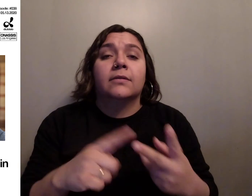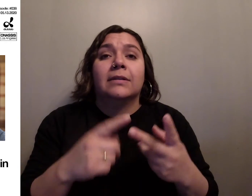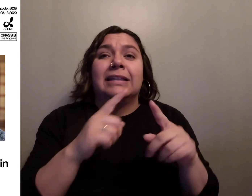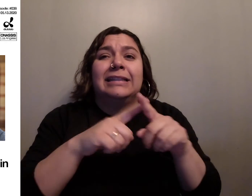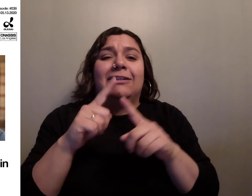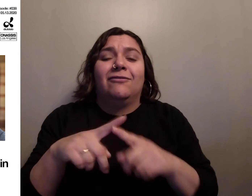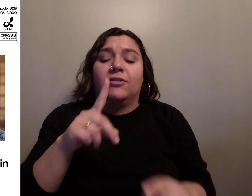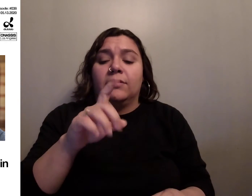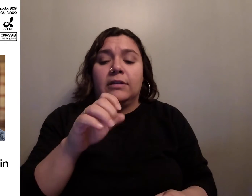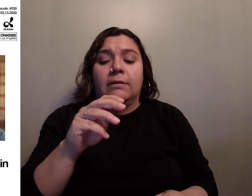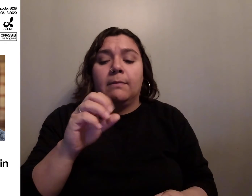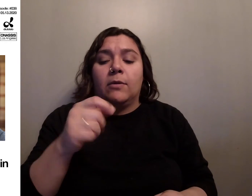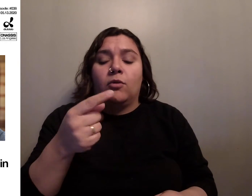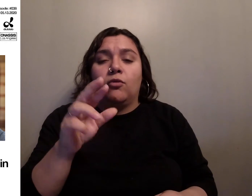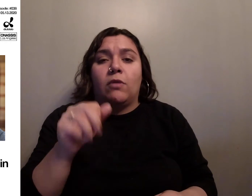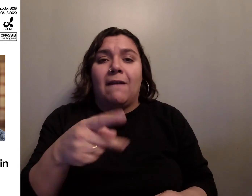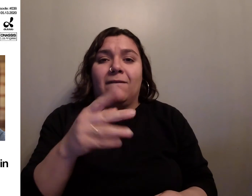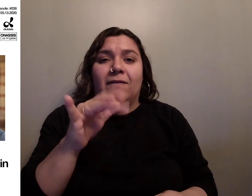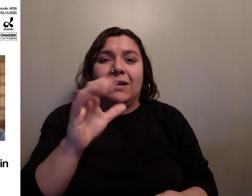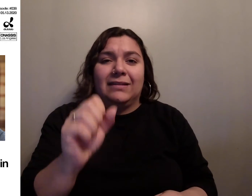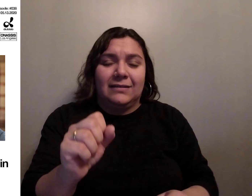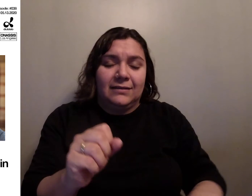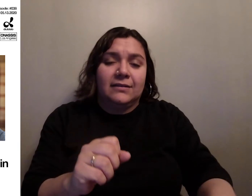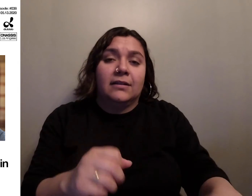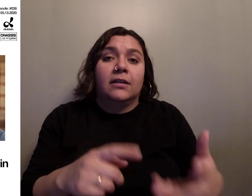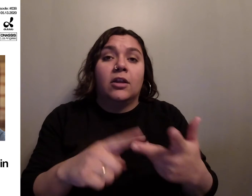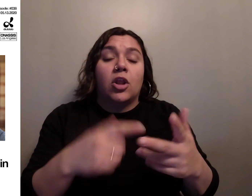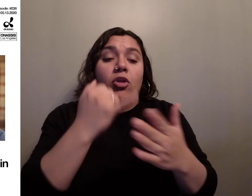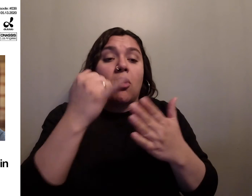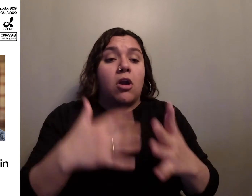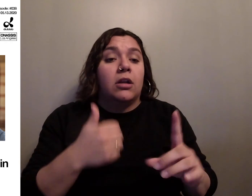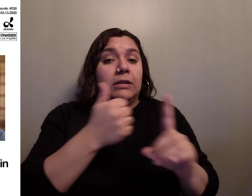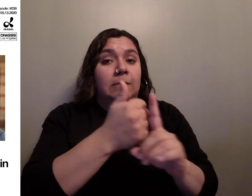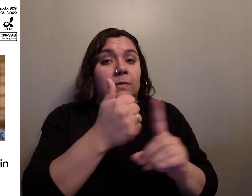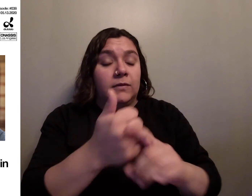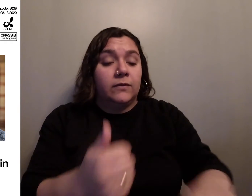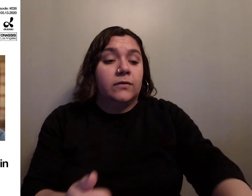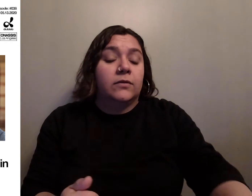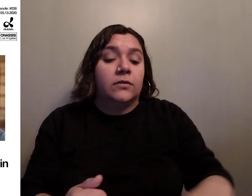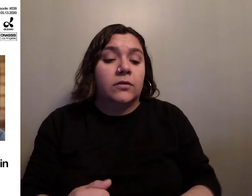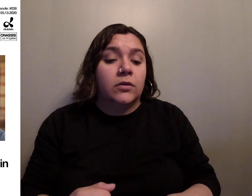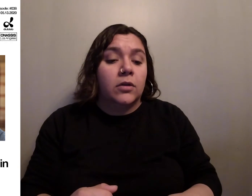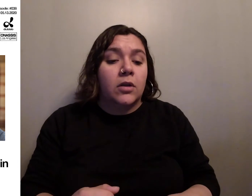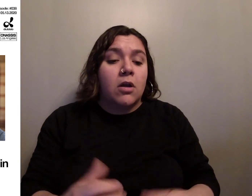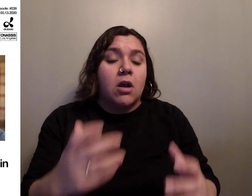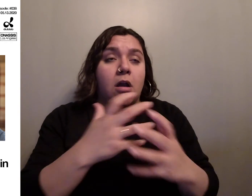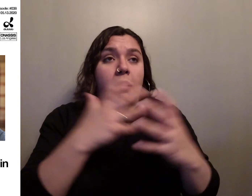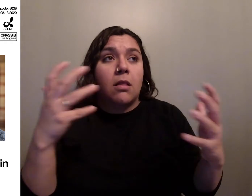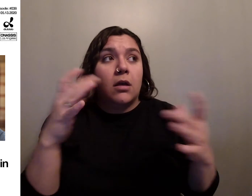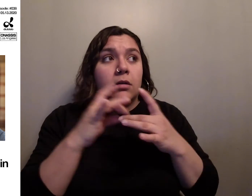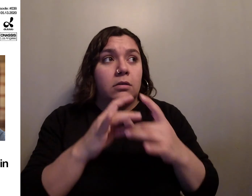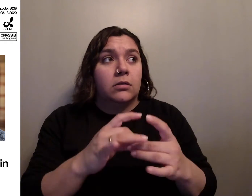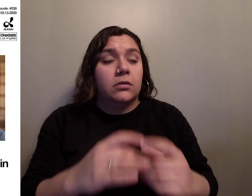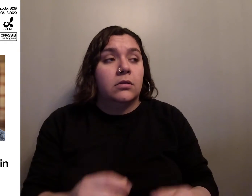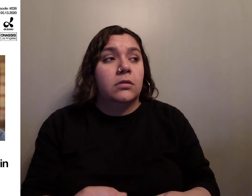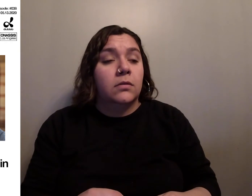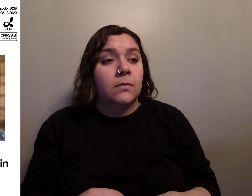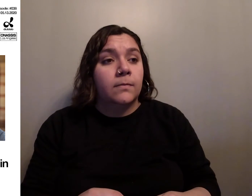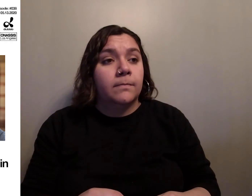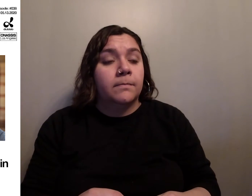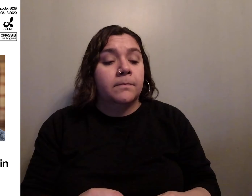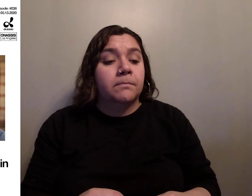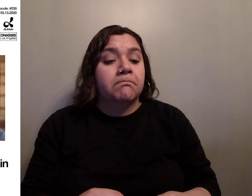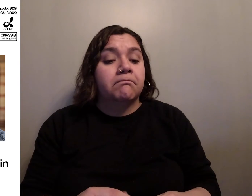like with audiences, with different demographics of our audiences, with the artists themselves.